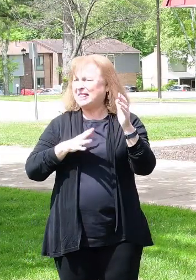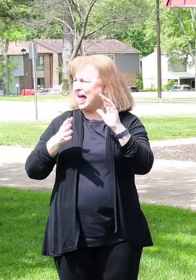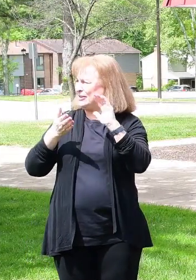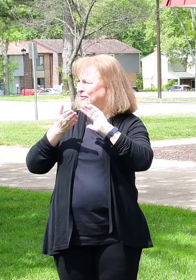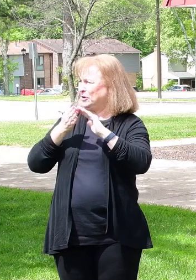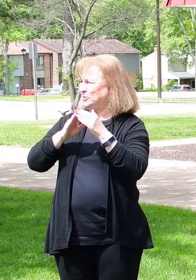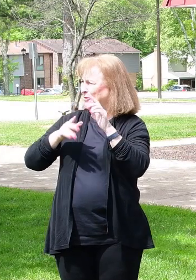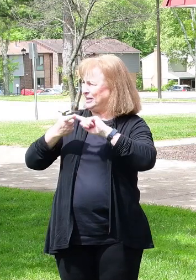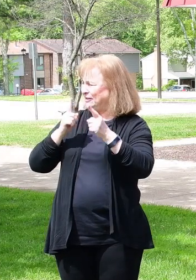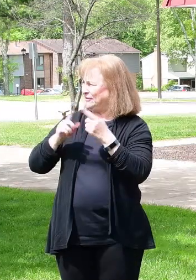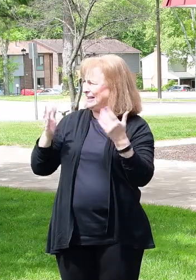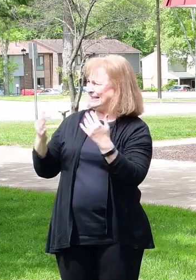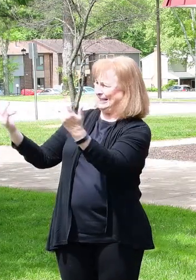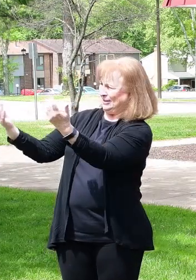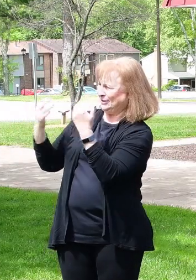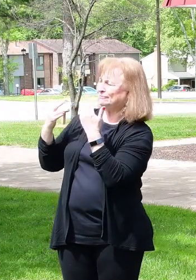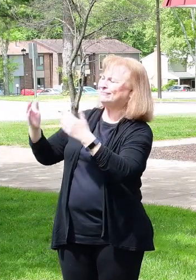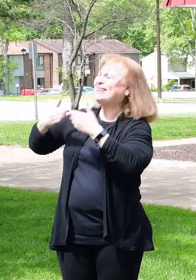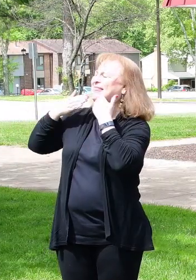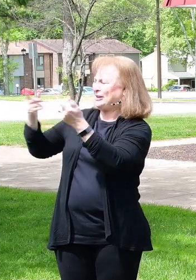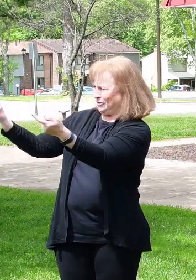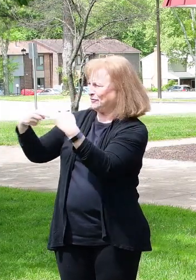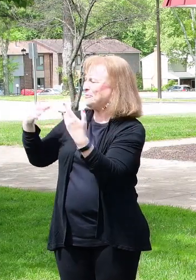community friends here, thank you for being here,